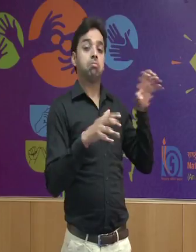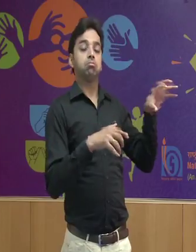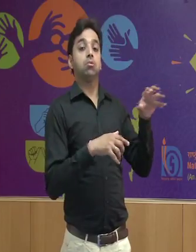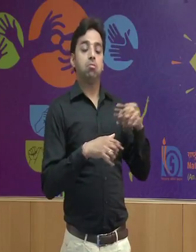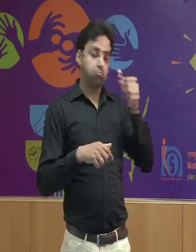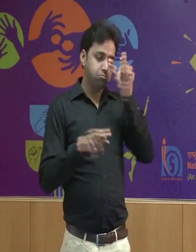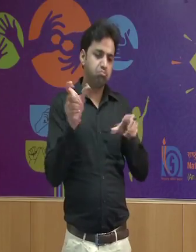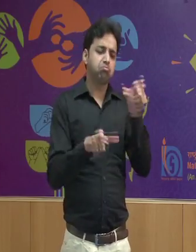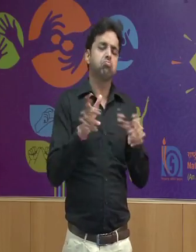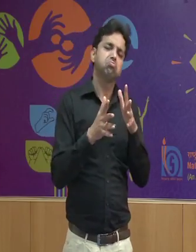population.